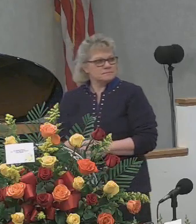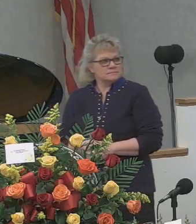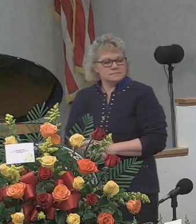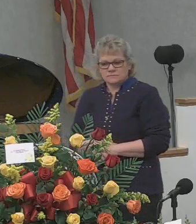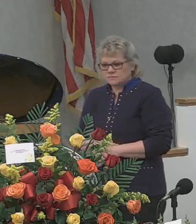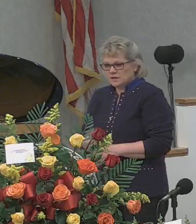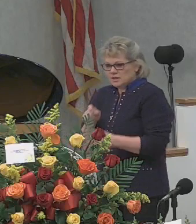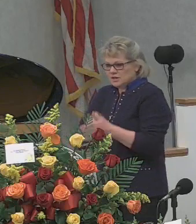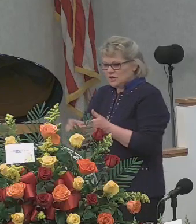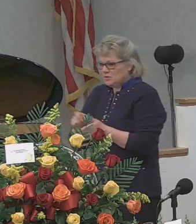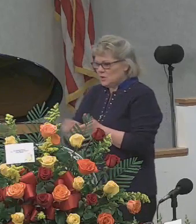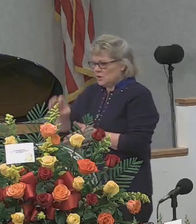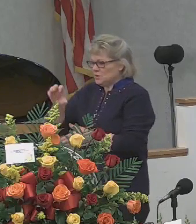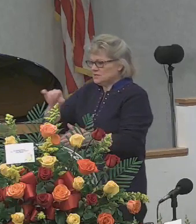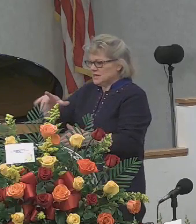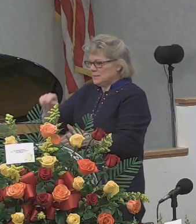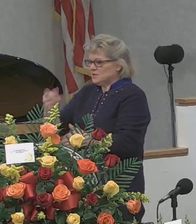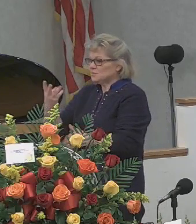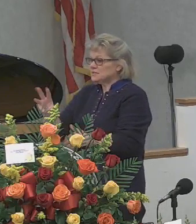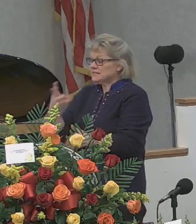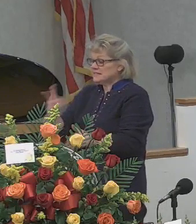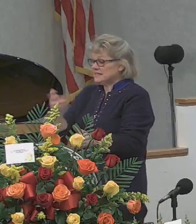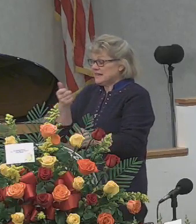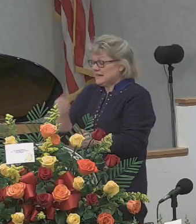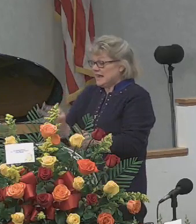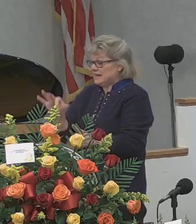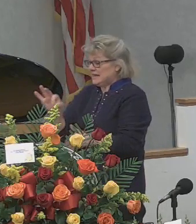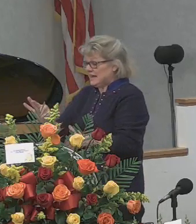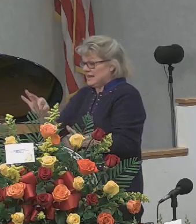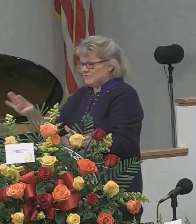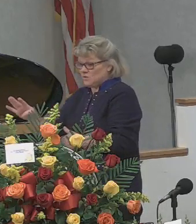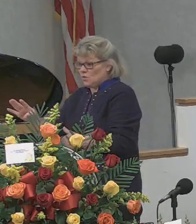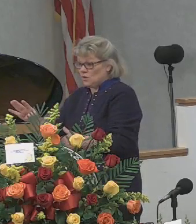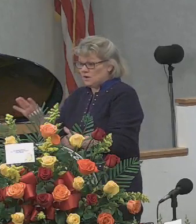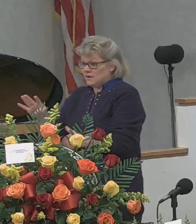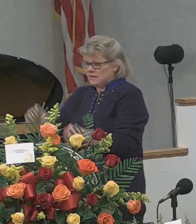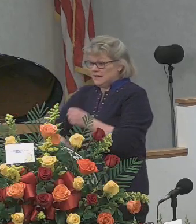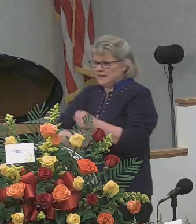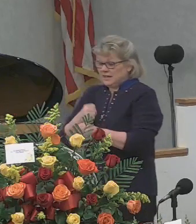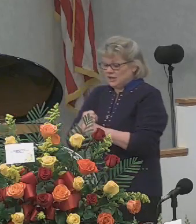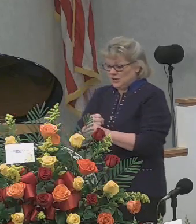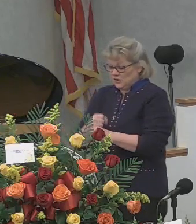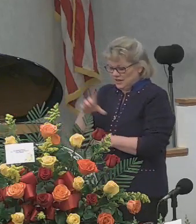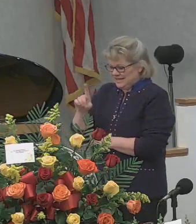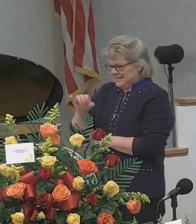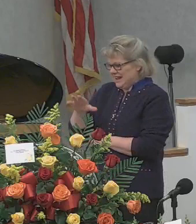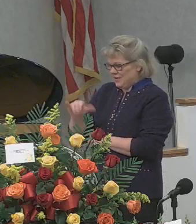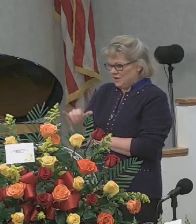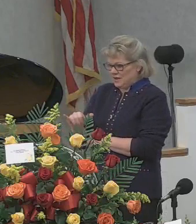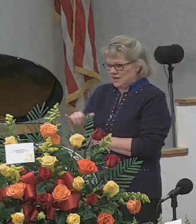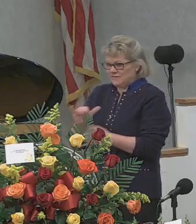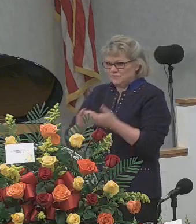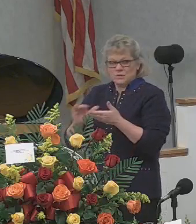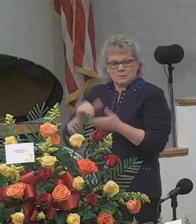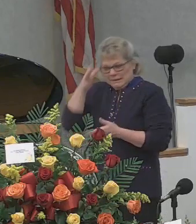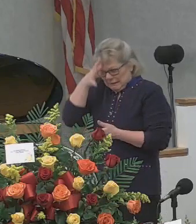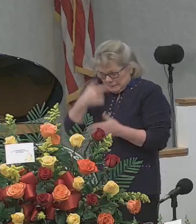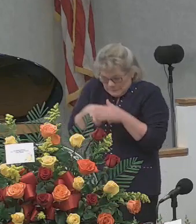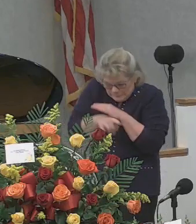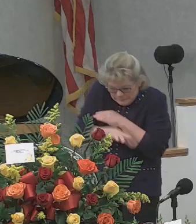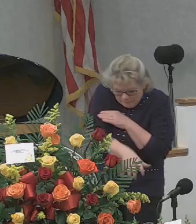He wrote this on September 16th, 1994. He kept a year, that diary. Forgive me, Dad, for sneaking.